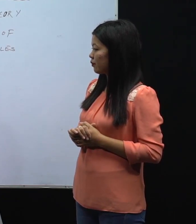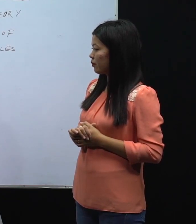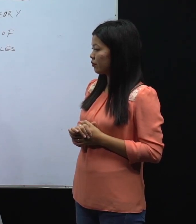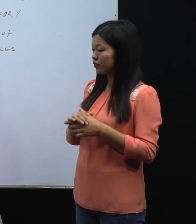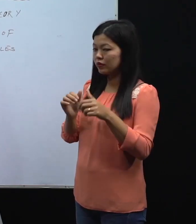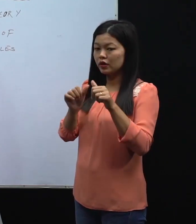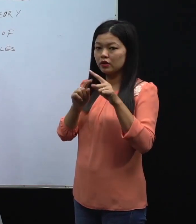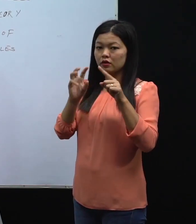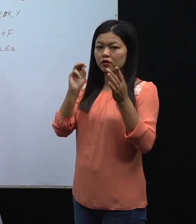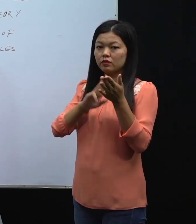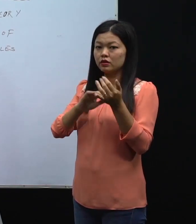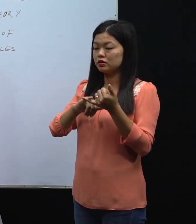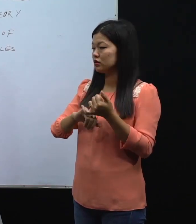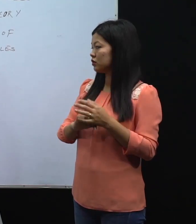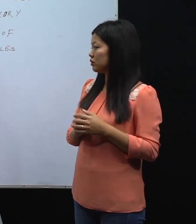atoms